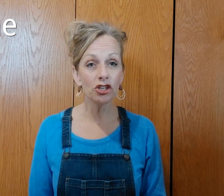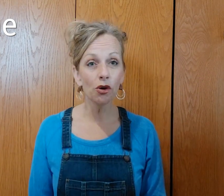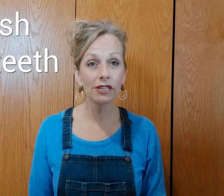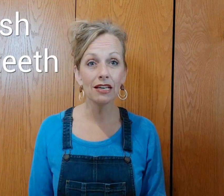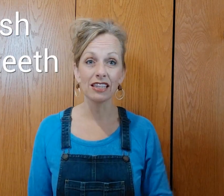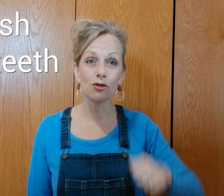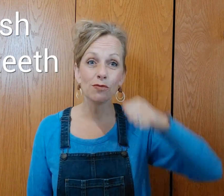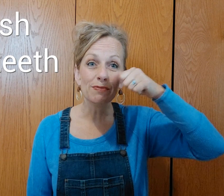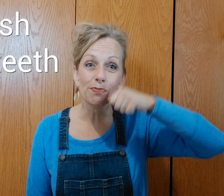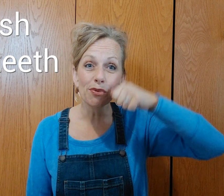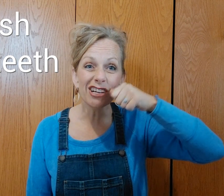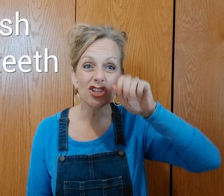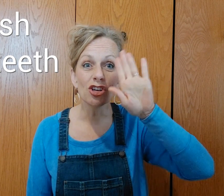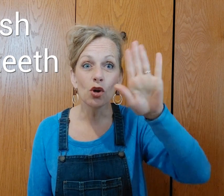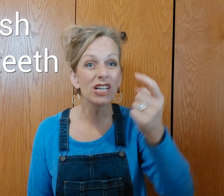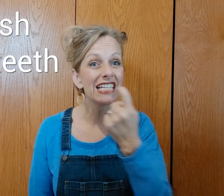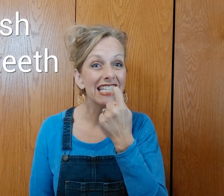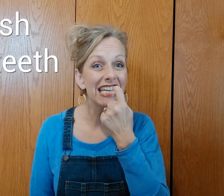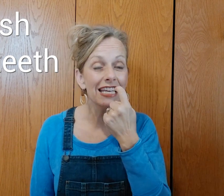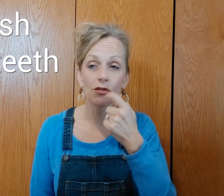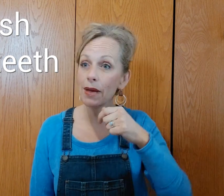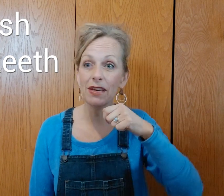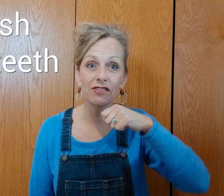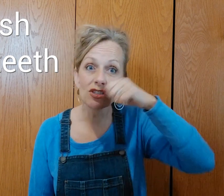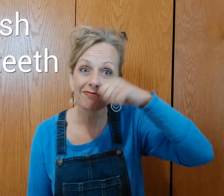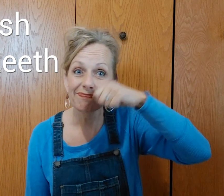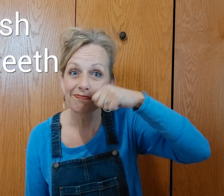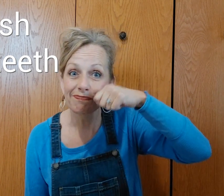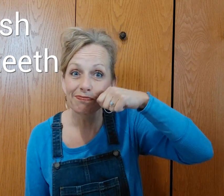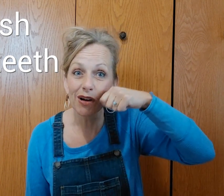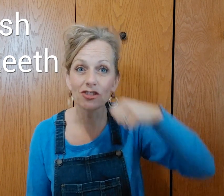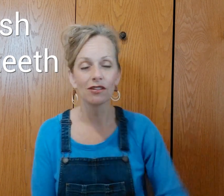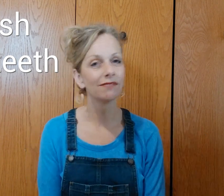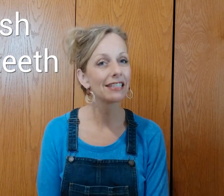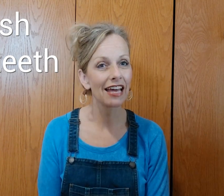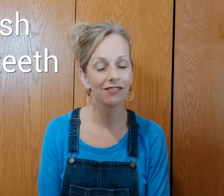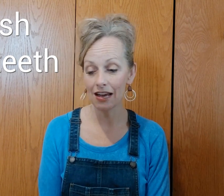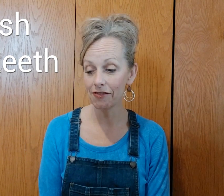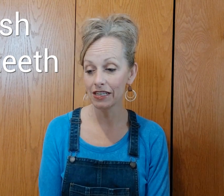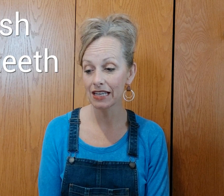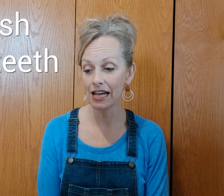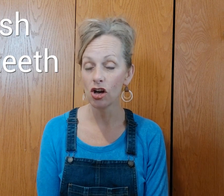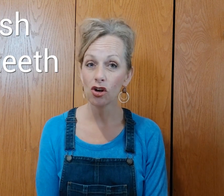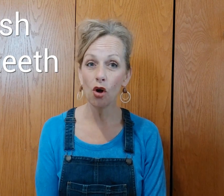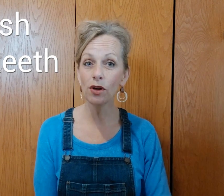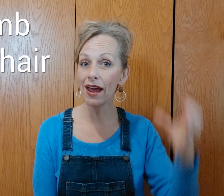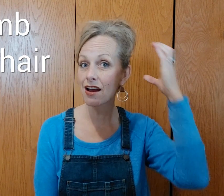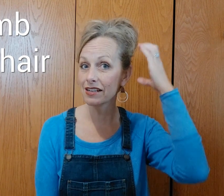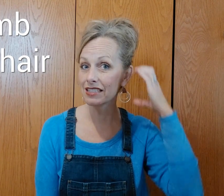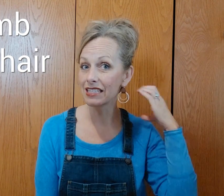your teeth. It would be brush your teeth, or maybe even just brush. That's kind of enough of the sign. Comb your hair. It's the